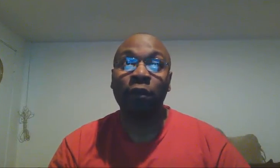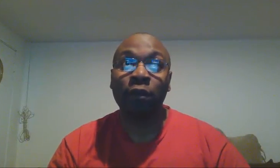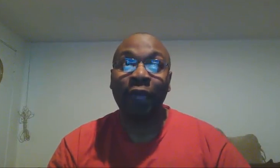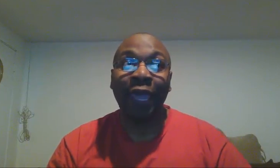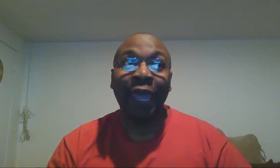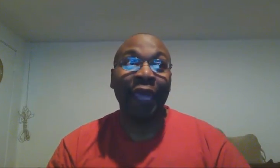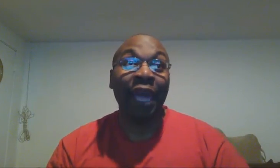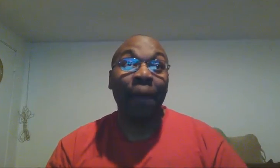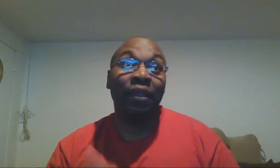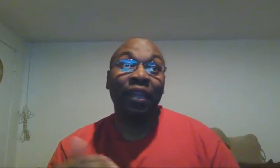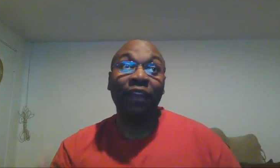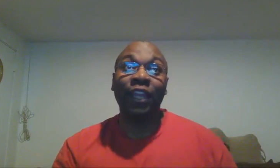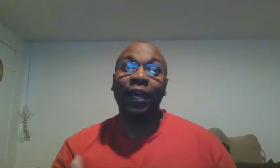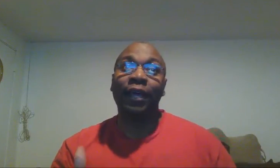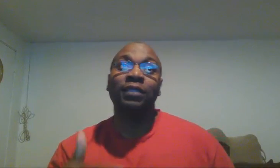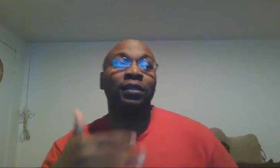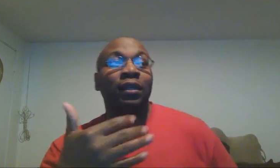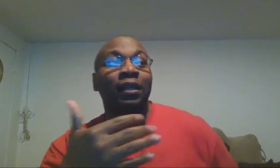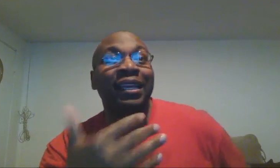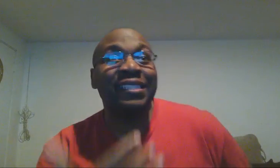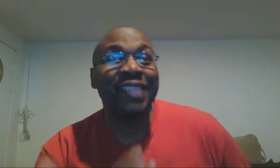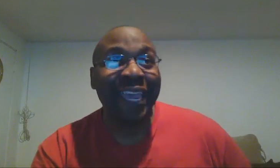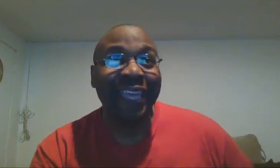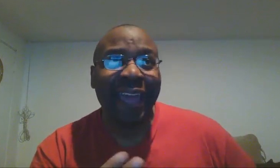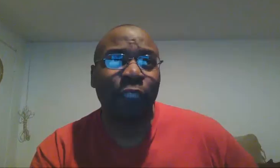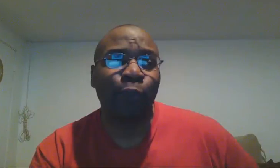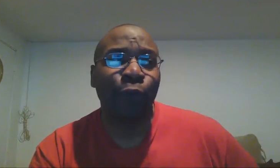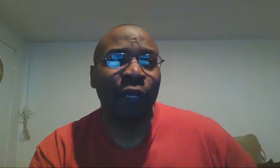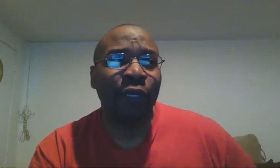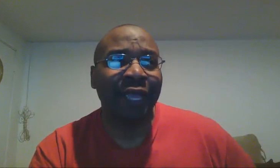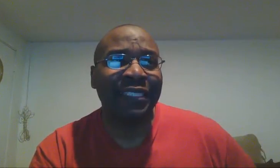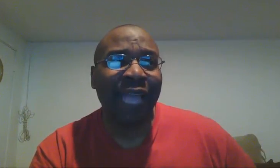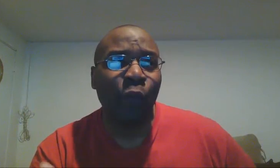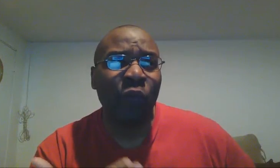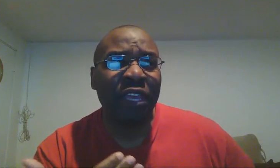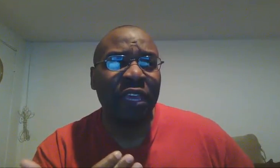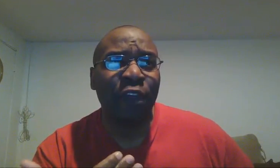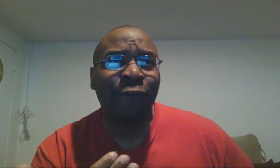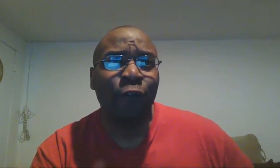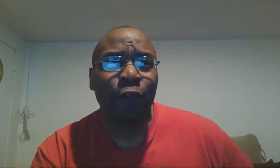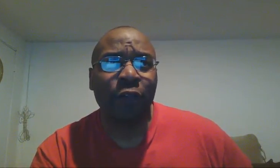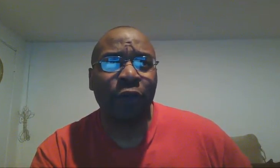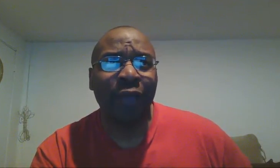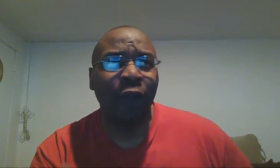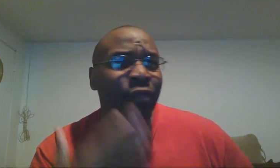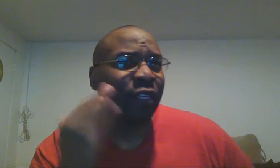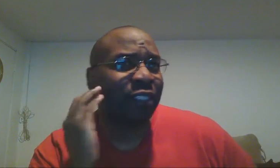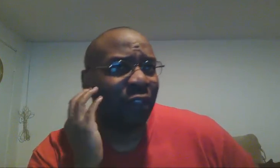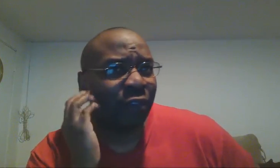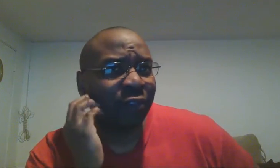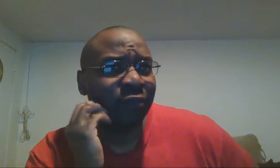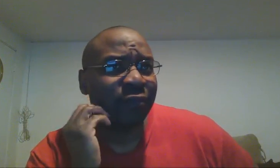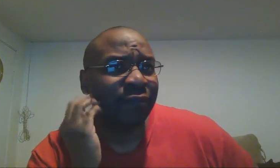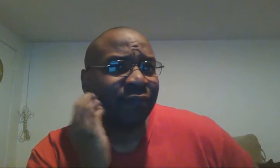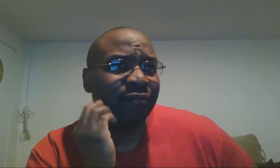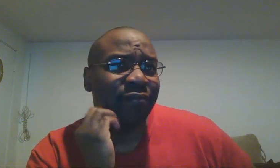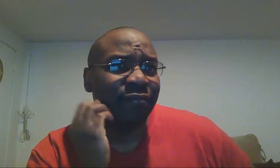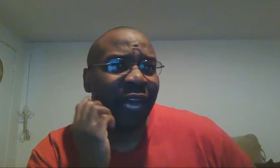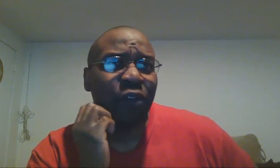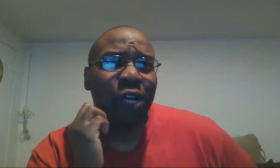And I believe that taking aspirin is not really good for you. I don't think so. I don't know.